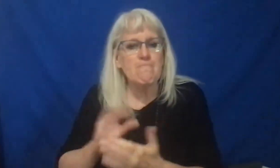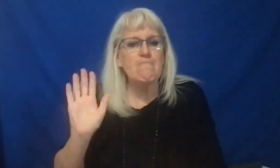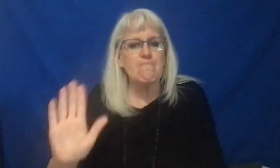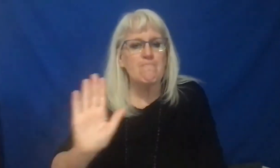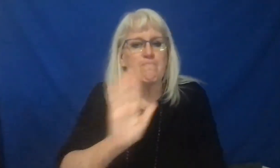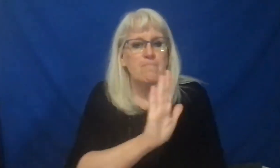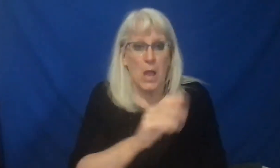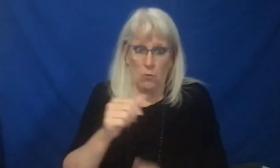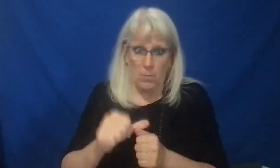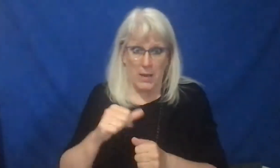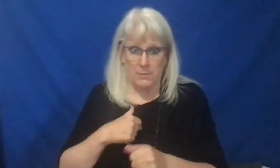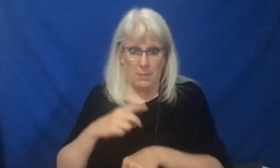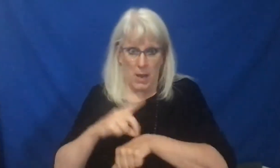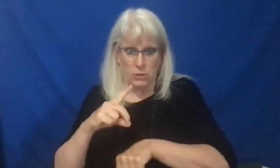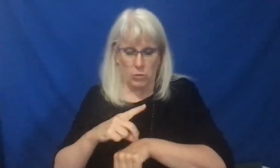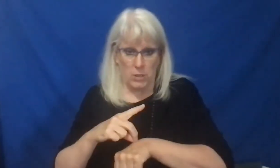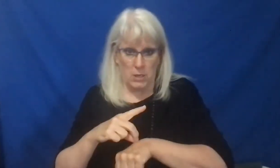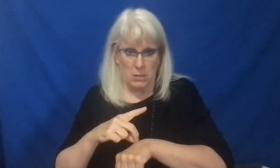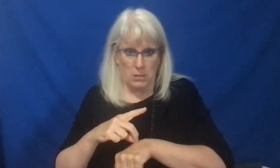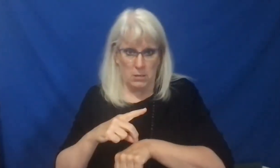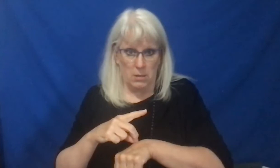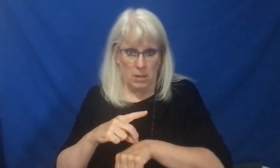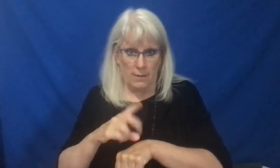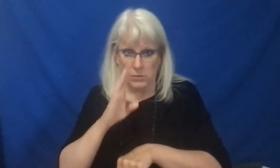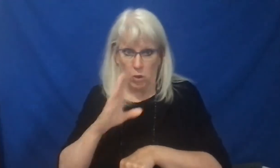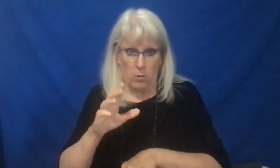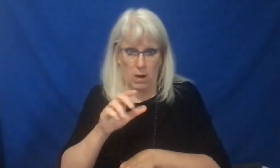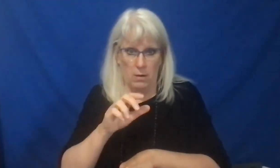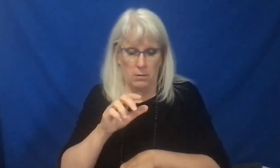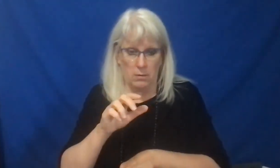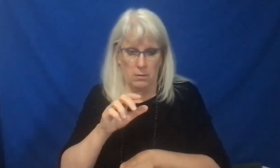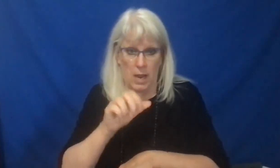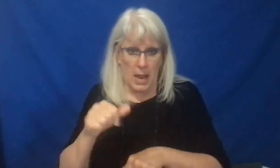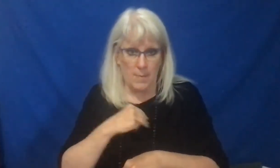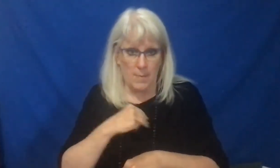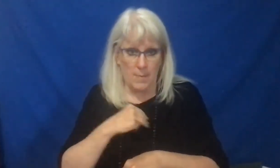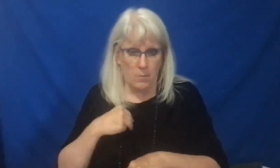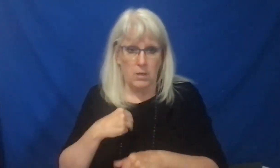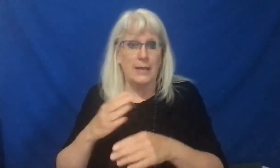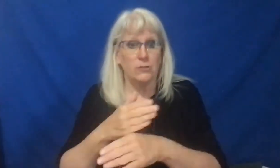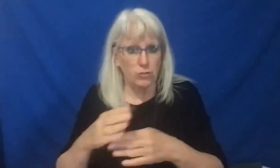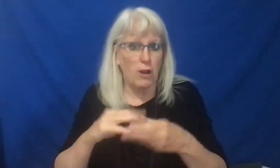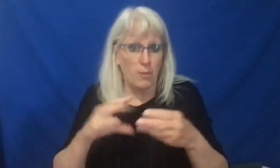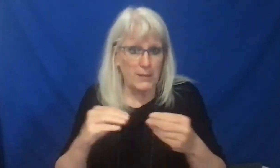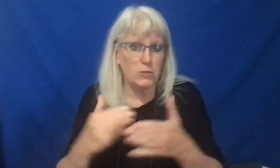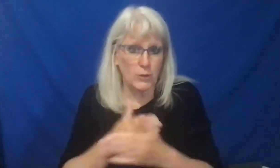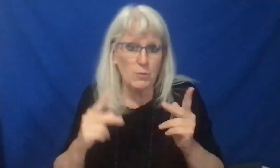as a sober member of Alcoholics Anonymous is to get out and carry the message to newcomers. Thank you very much. Bye-bye.